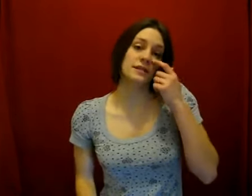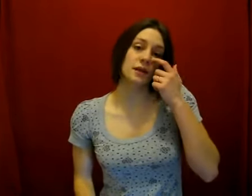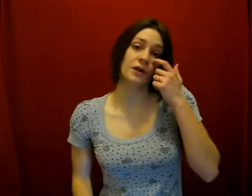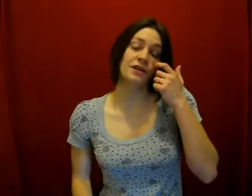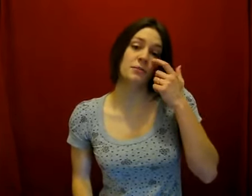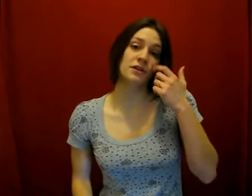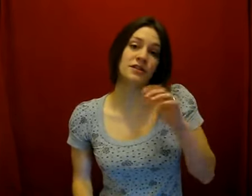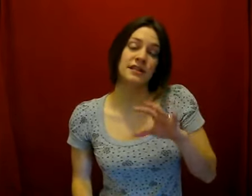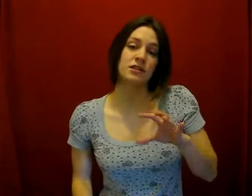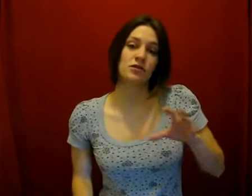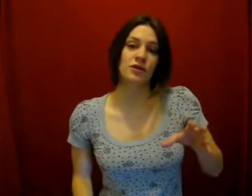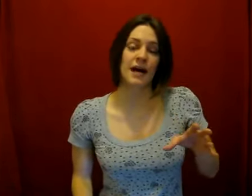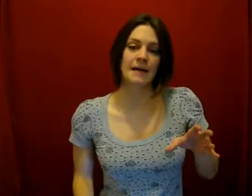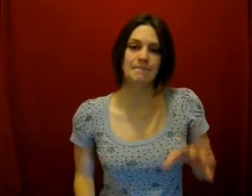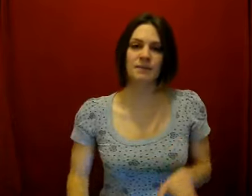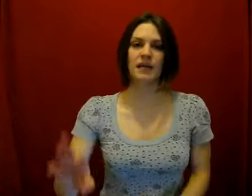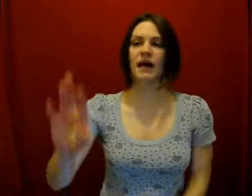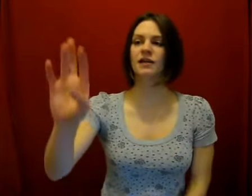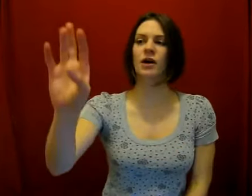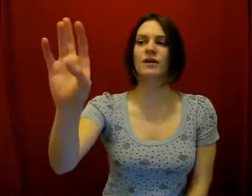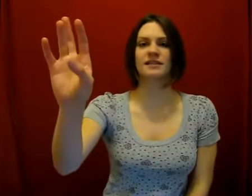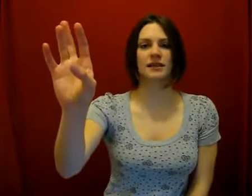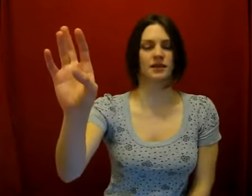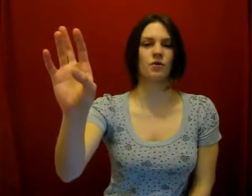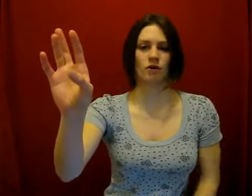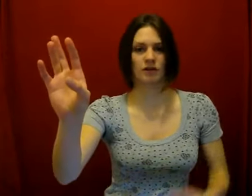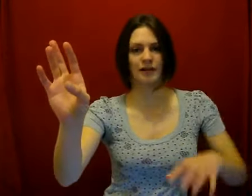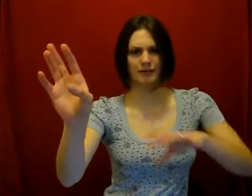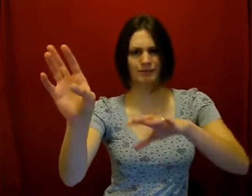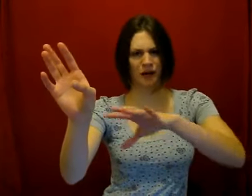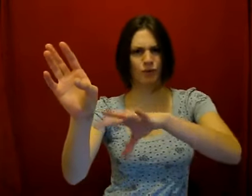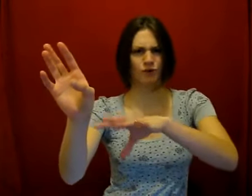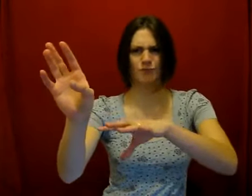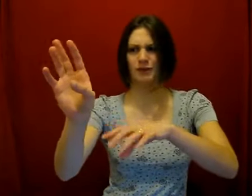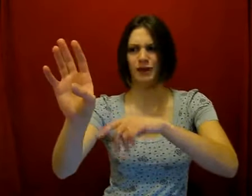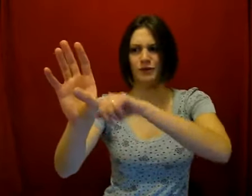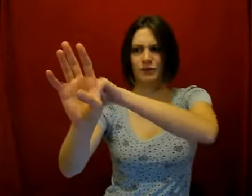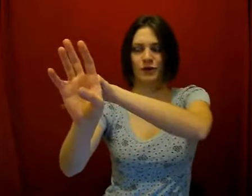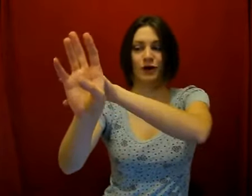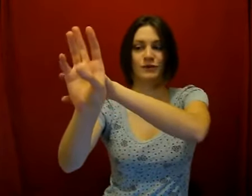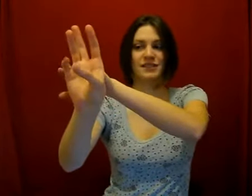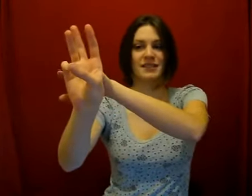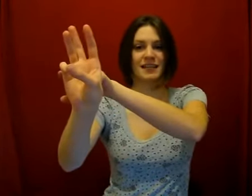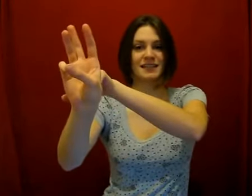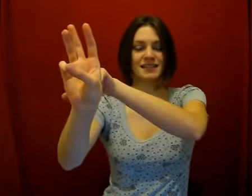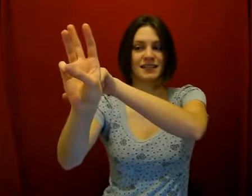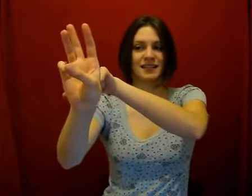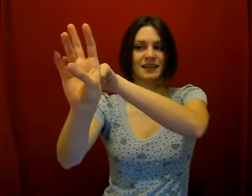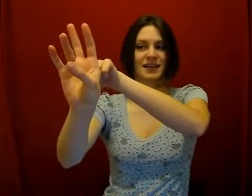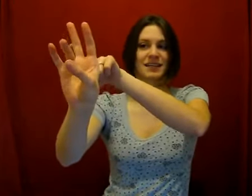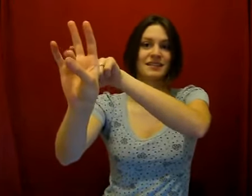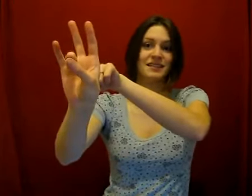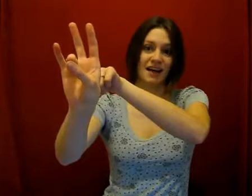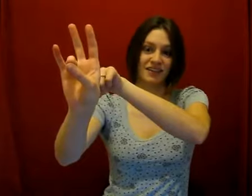numbers 6 through 9, they kind of go in ascending order, like how it would normally go. So go 6, 7,